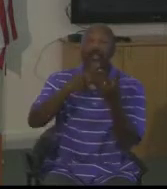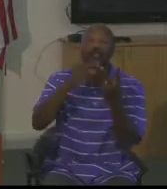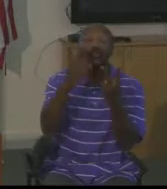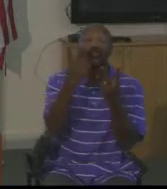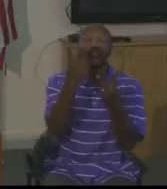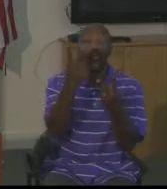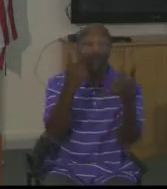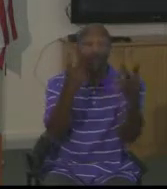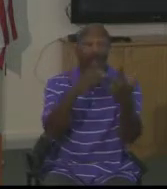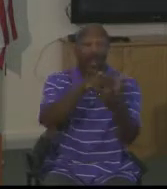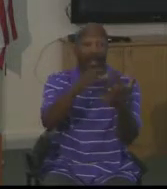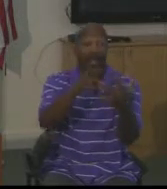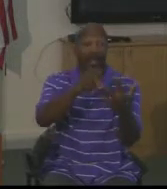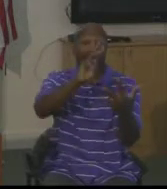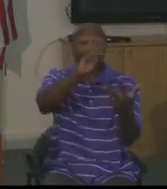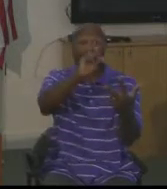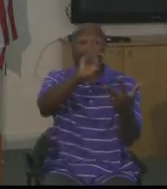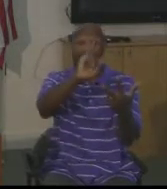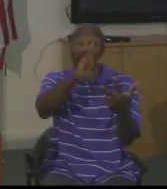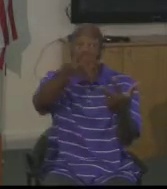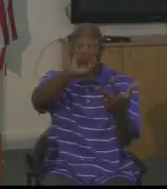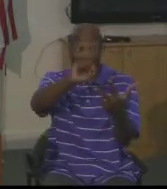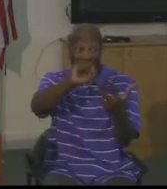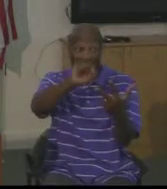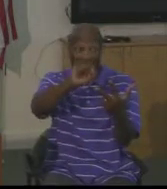So we have 3. We have MIPS,